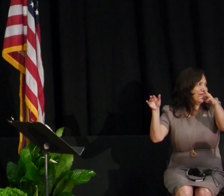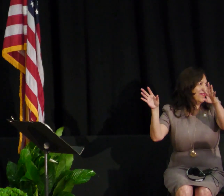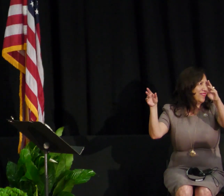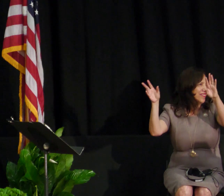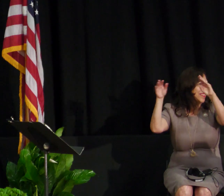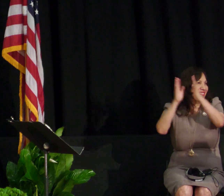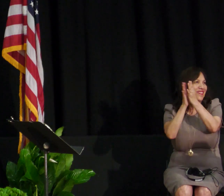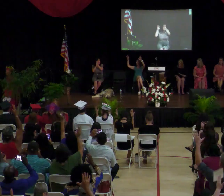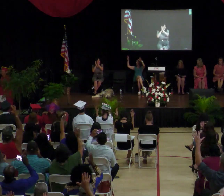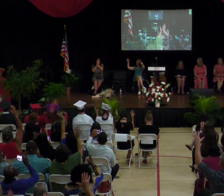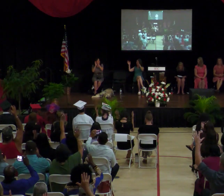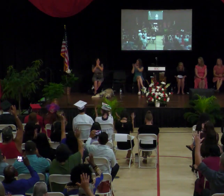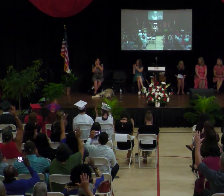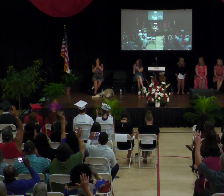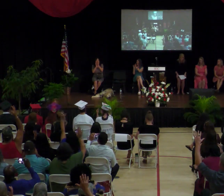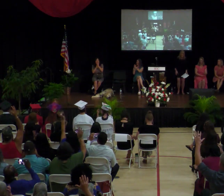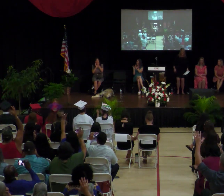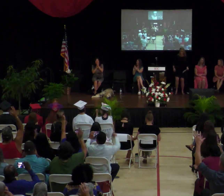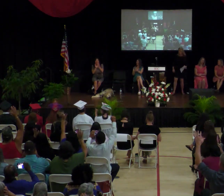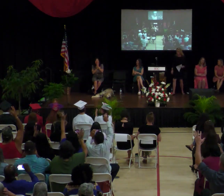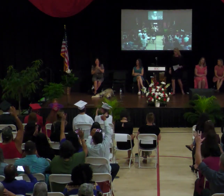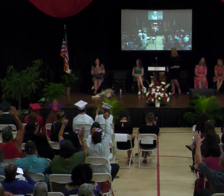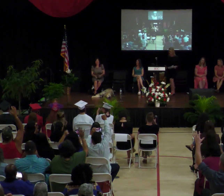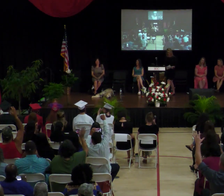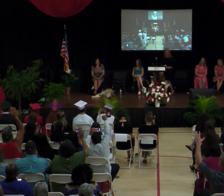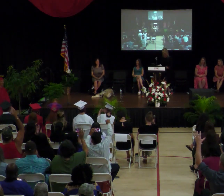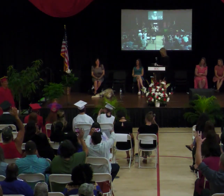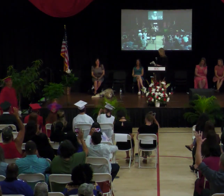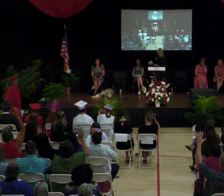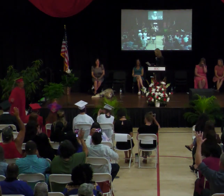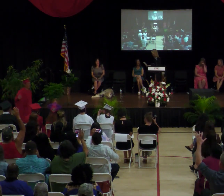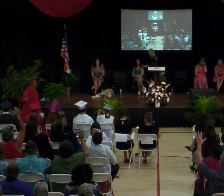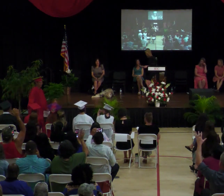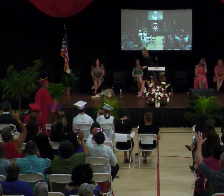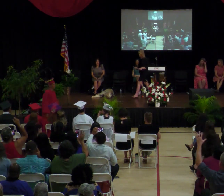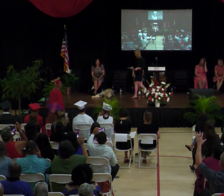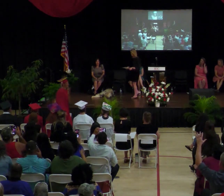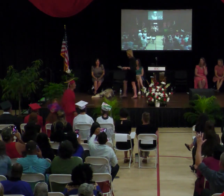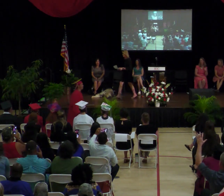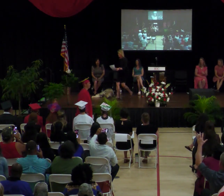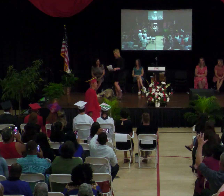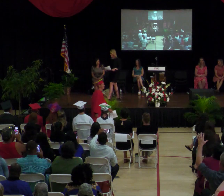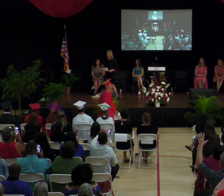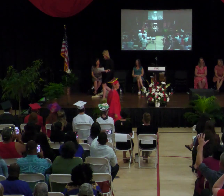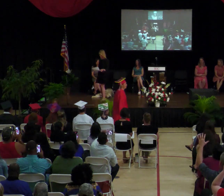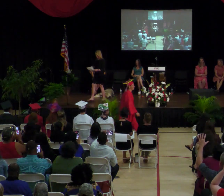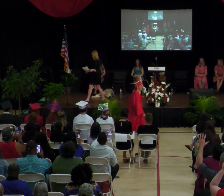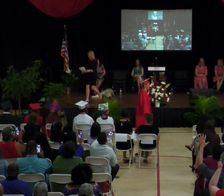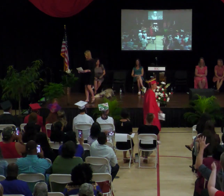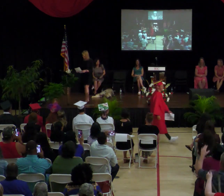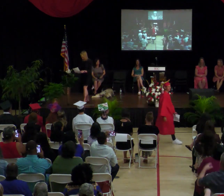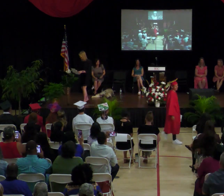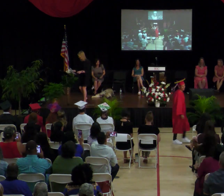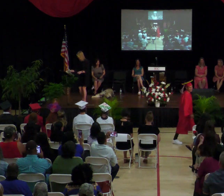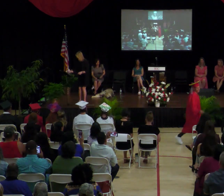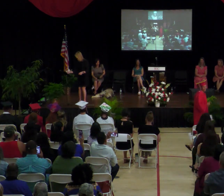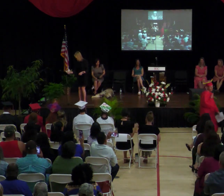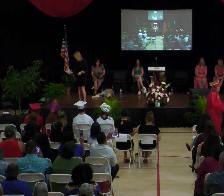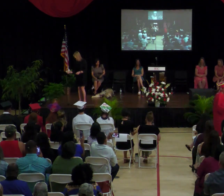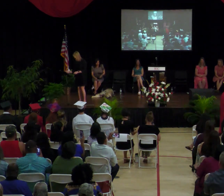Ethan exits the stage and returns to a seat. Dr. or Ms. Tara Wilkins comes back to the front of the stage.